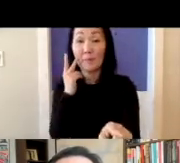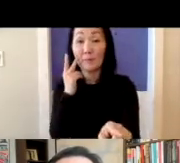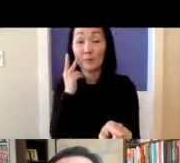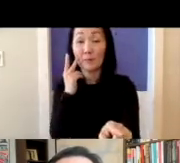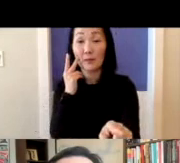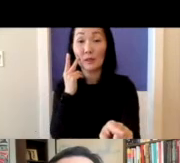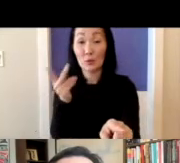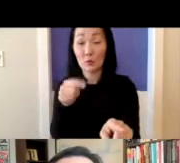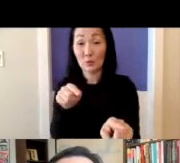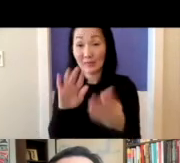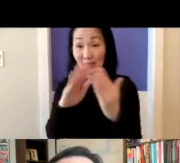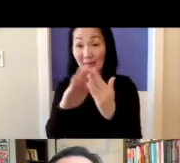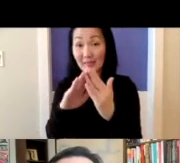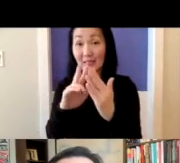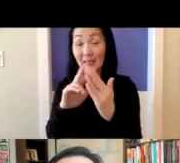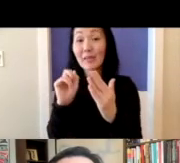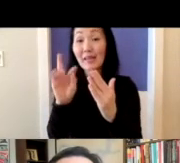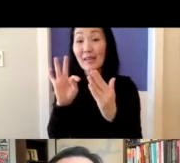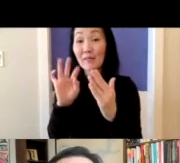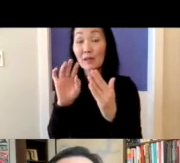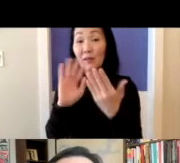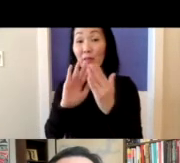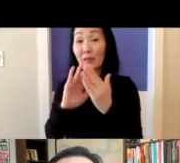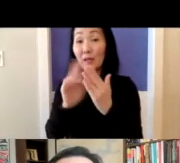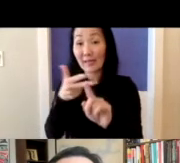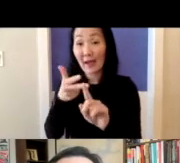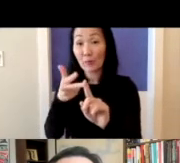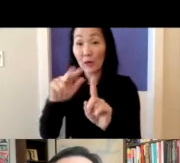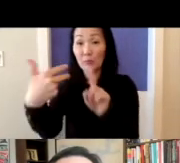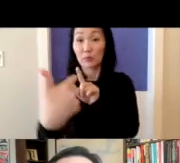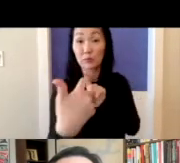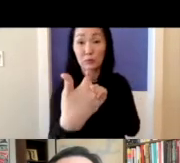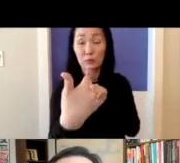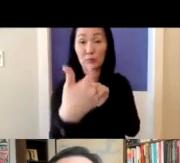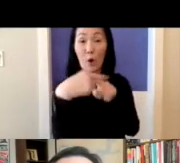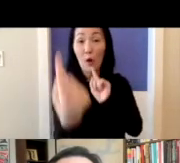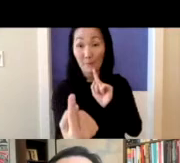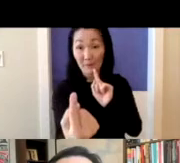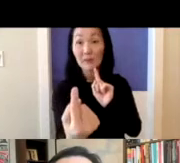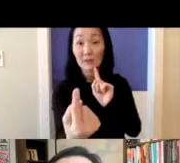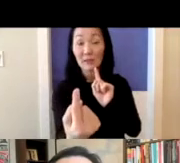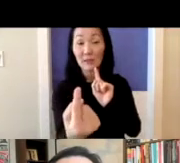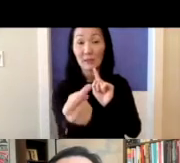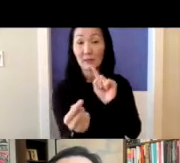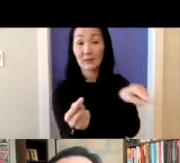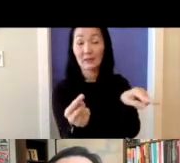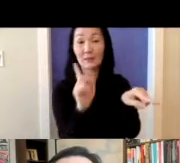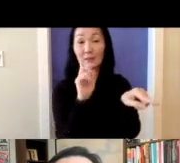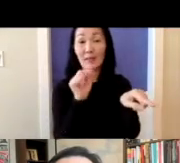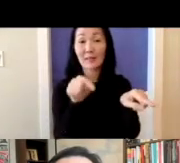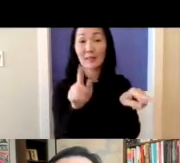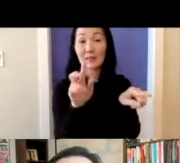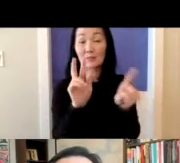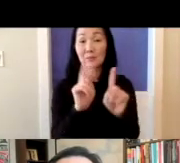camera around and look at this city, that this is this same image of that city when you spin